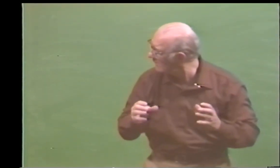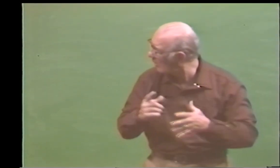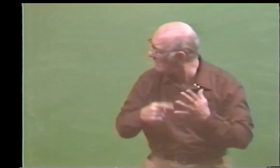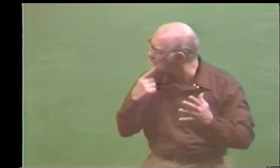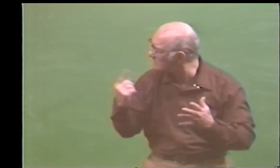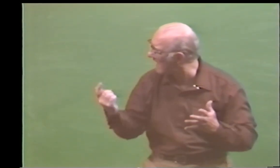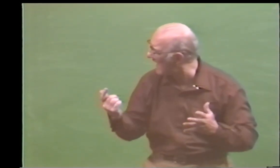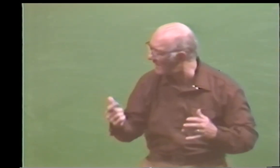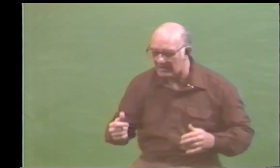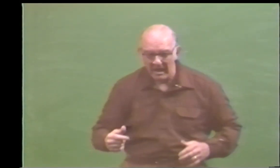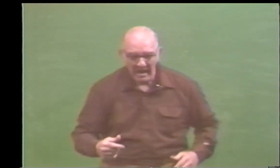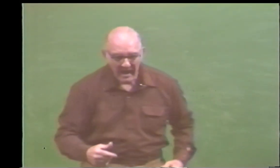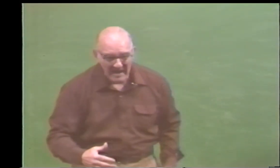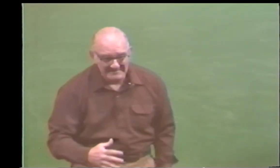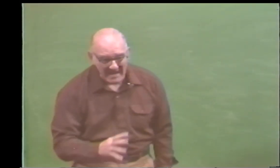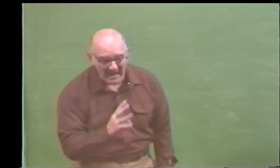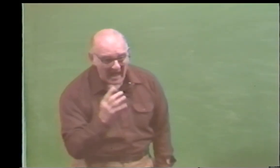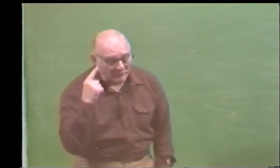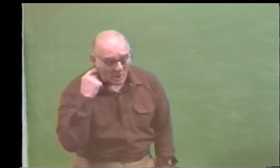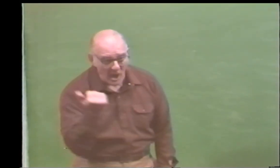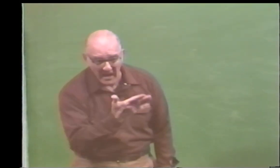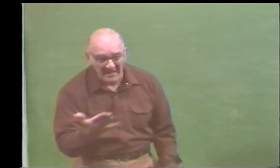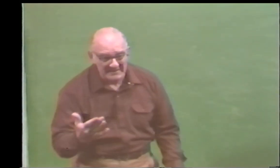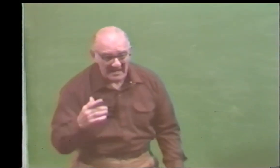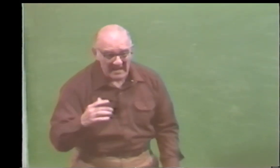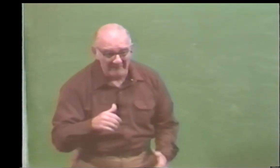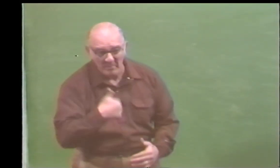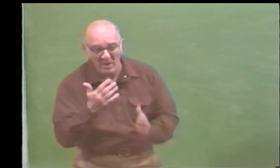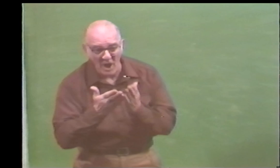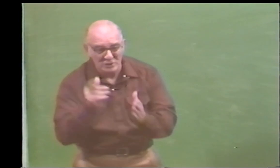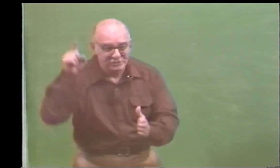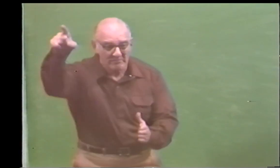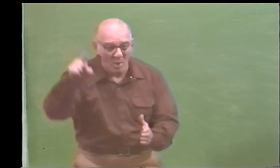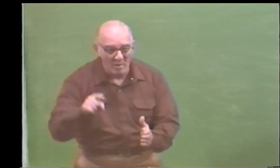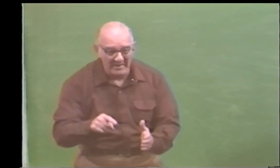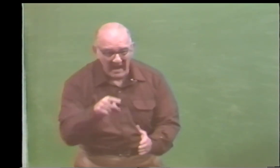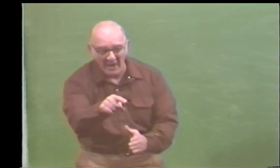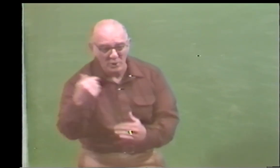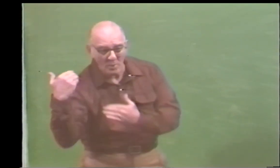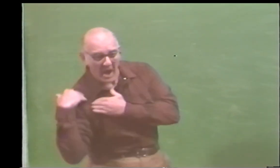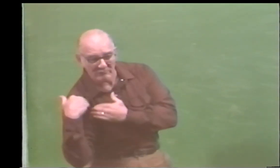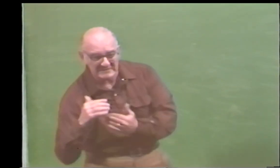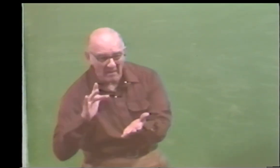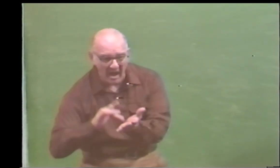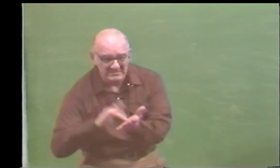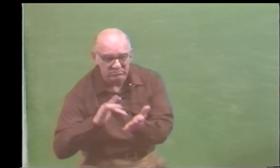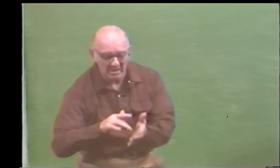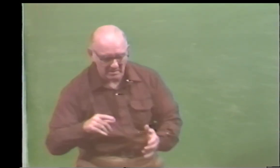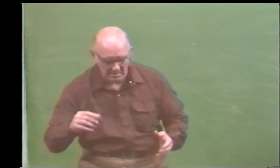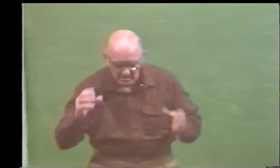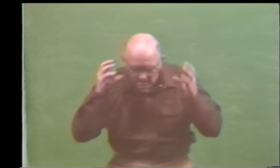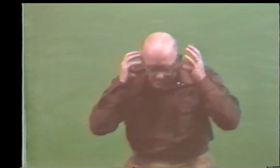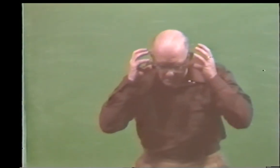What's the say? I said, have you heard anything from another ship over there? You are responsible.